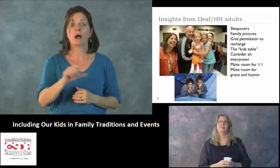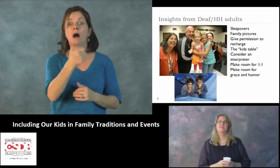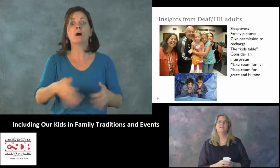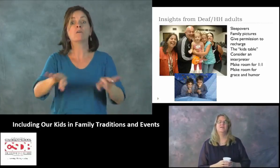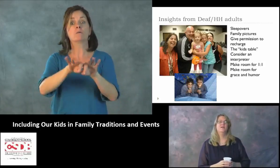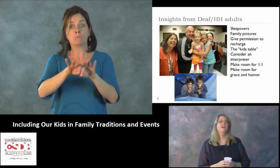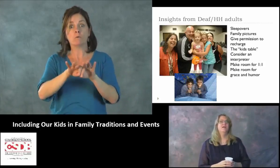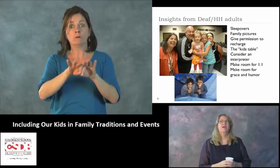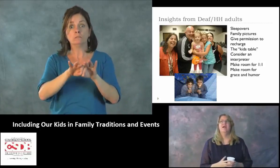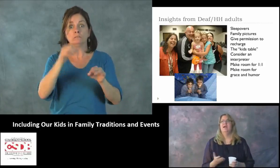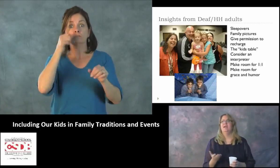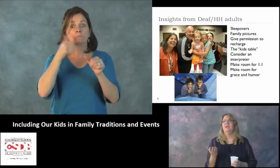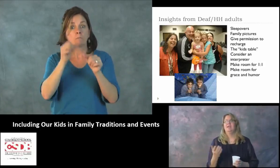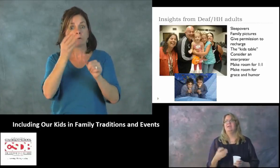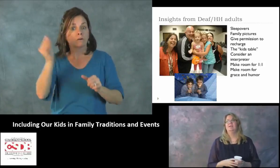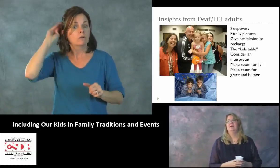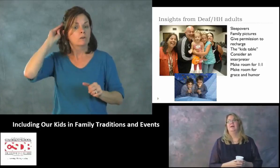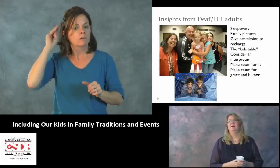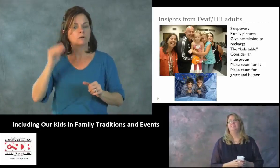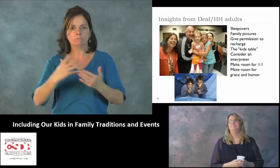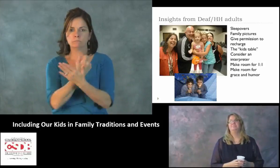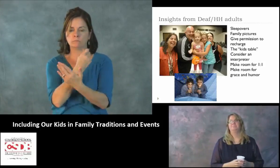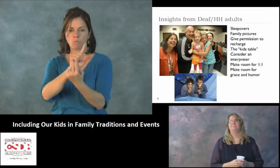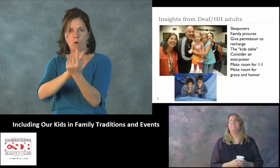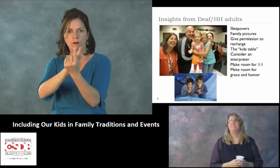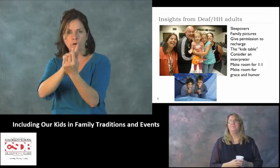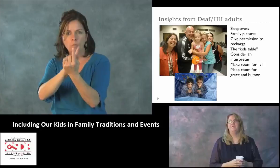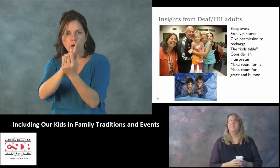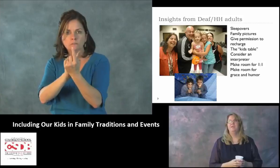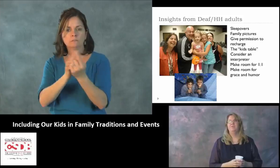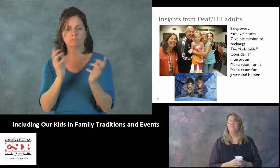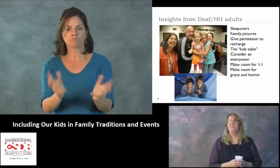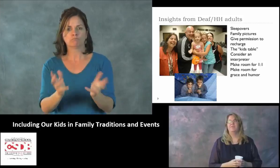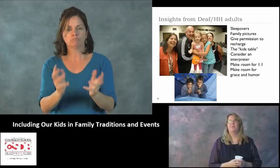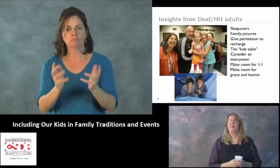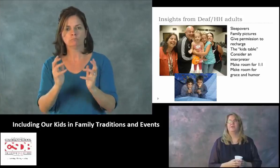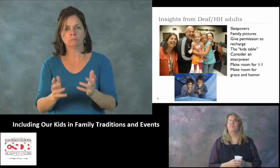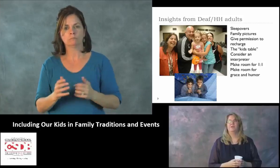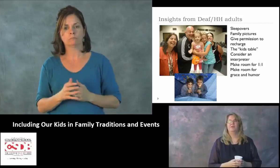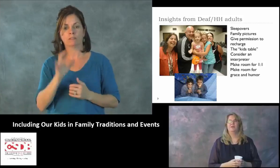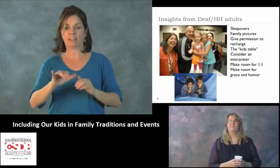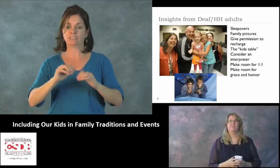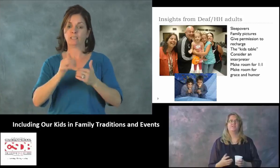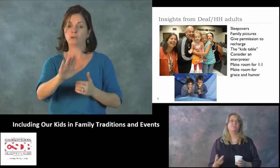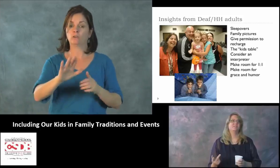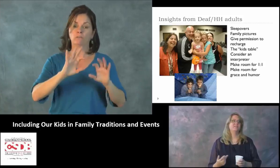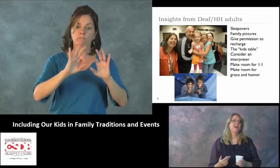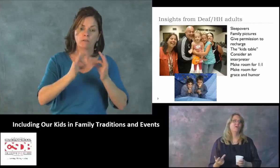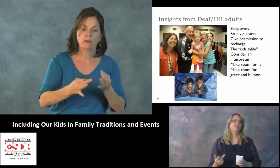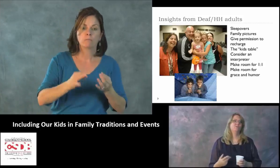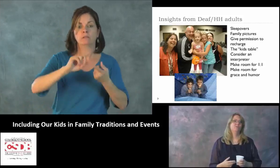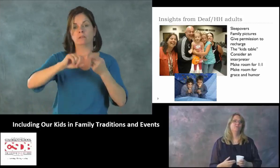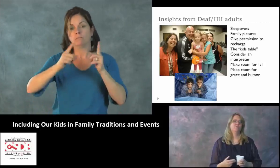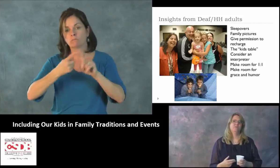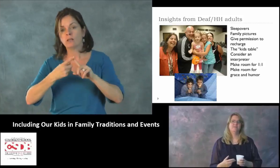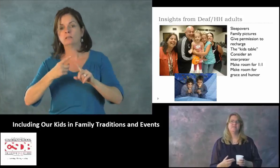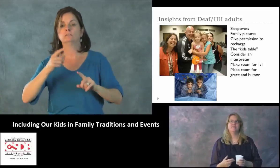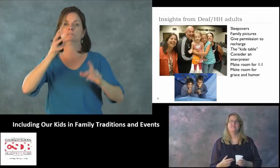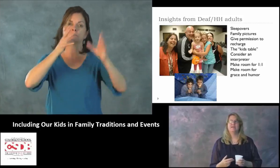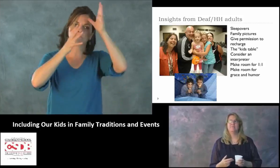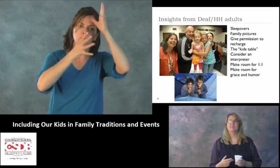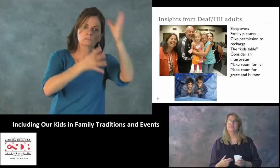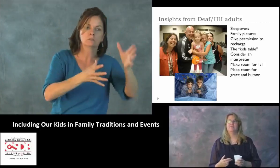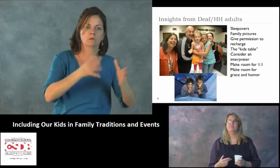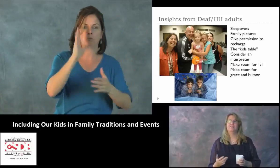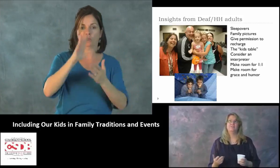that works. Again, making room for that one-on-one conversation is how your